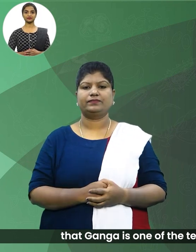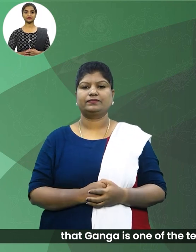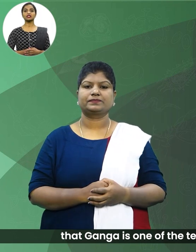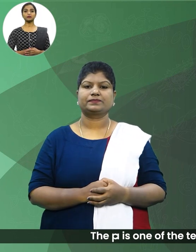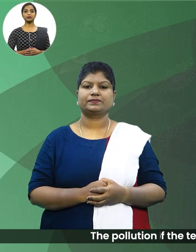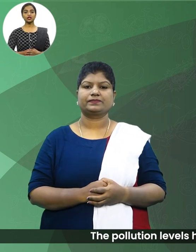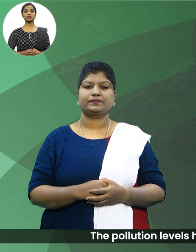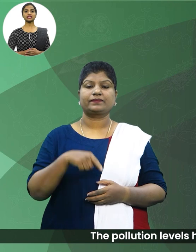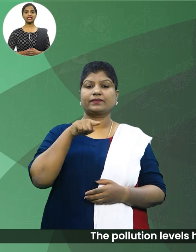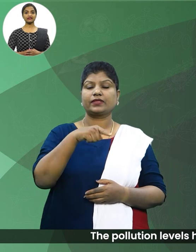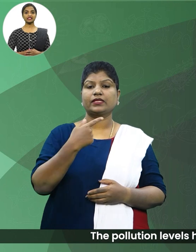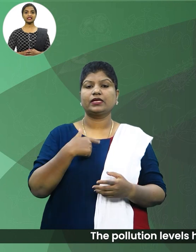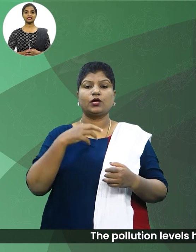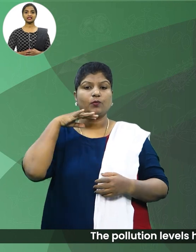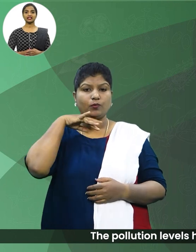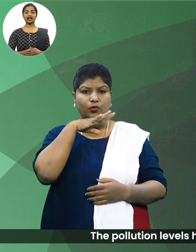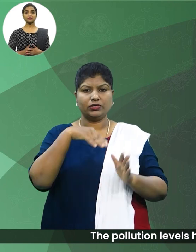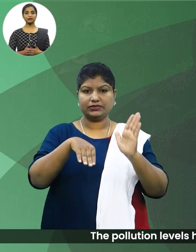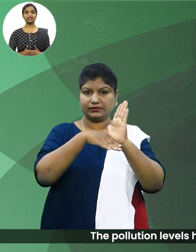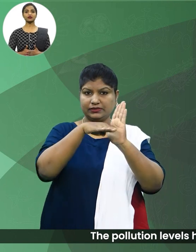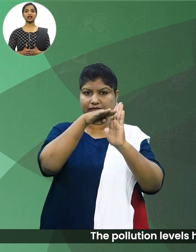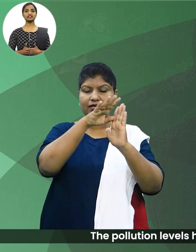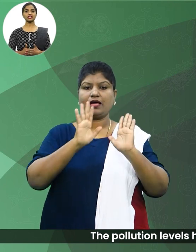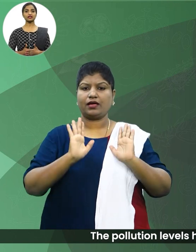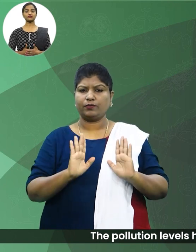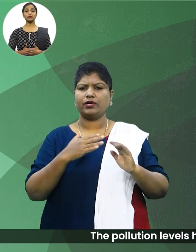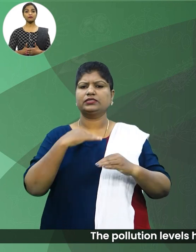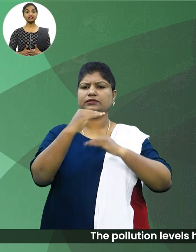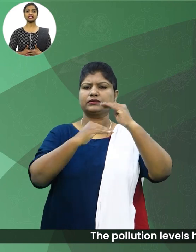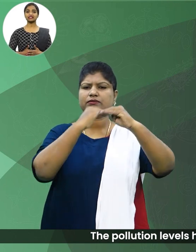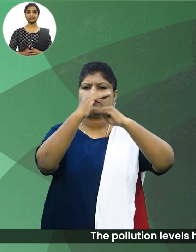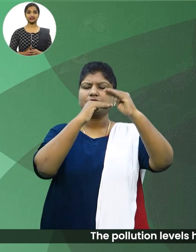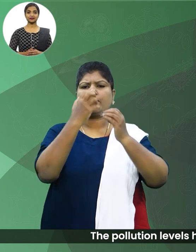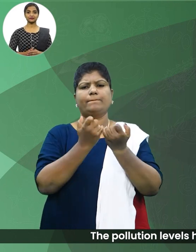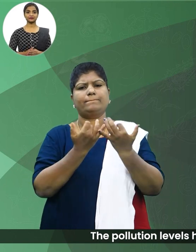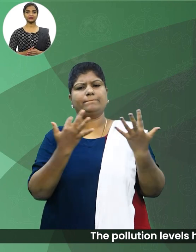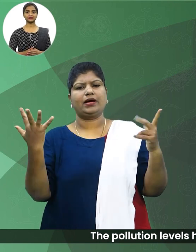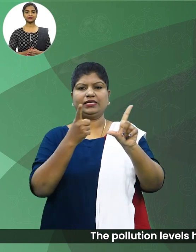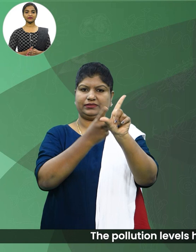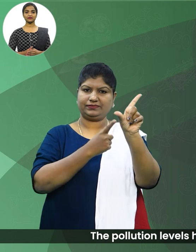The pollution levels have been rising for many years.